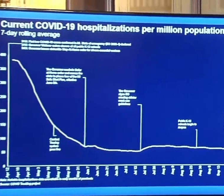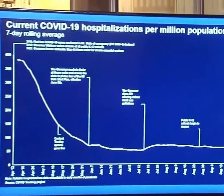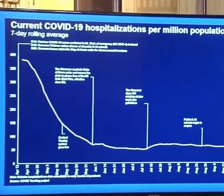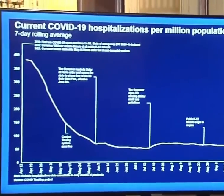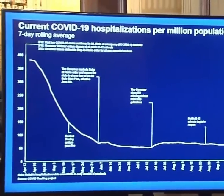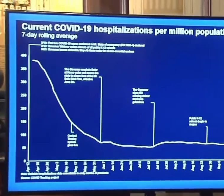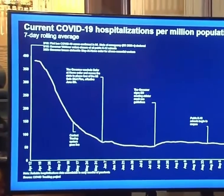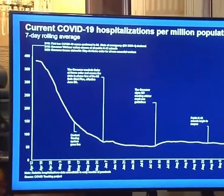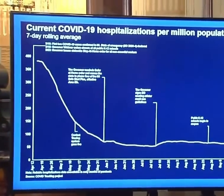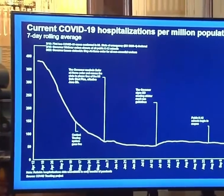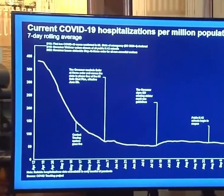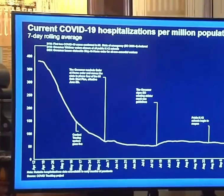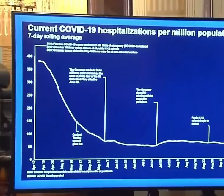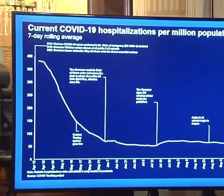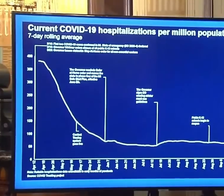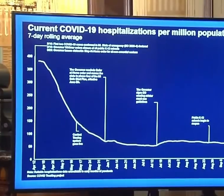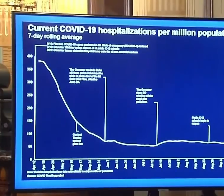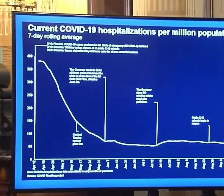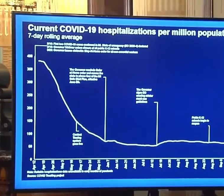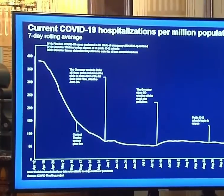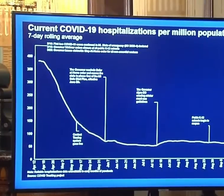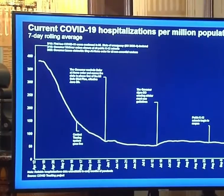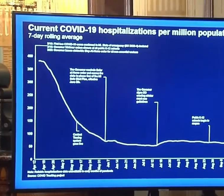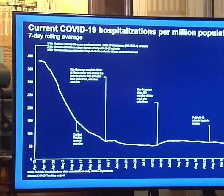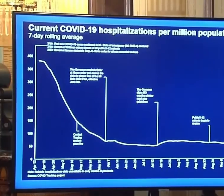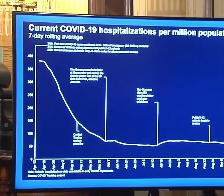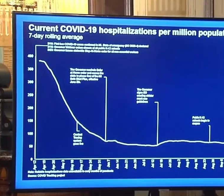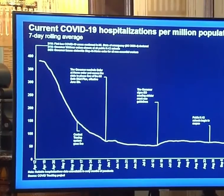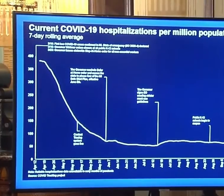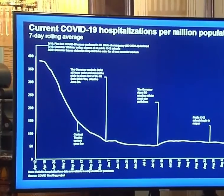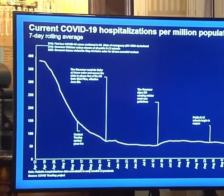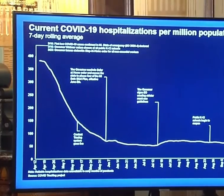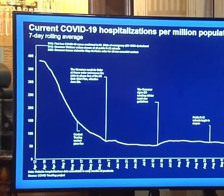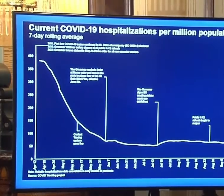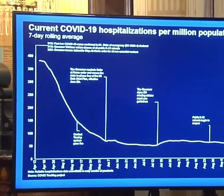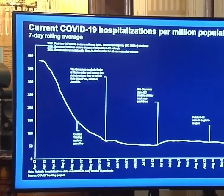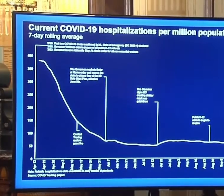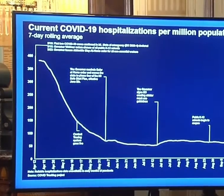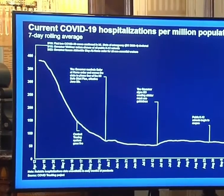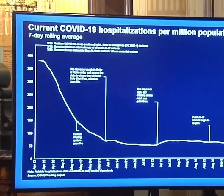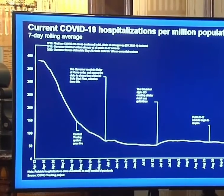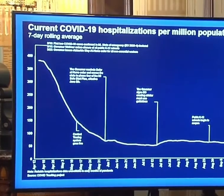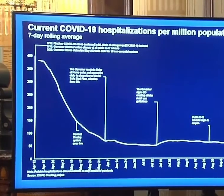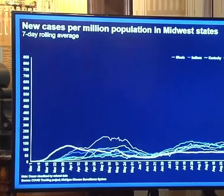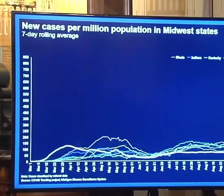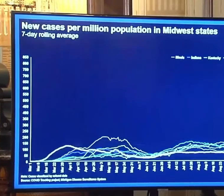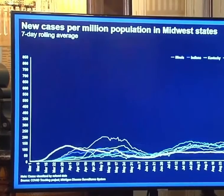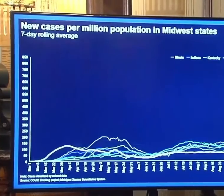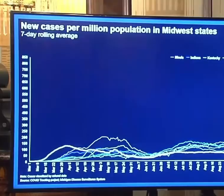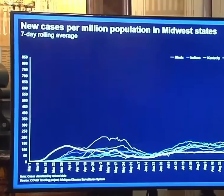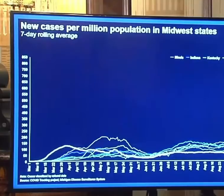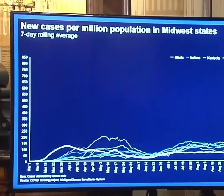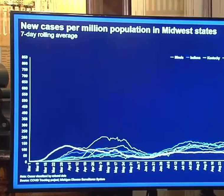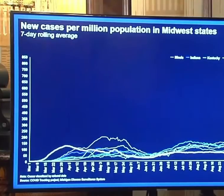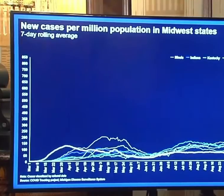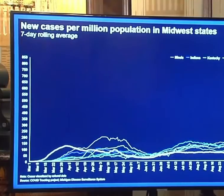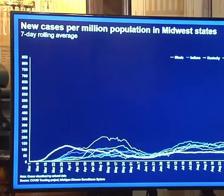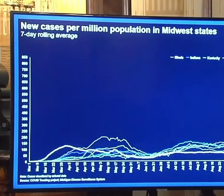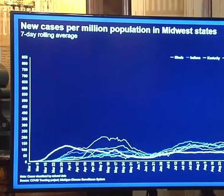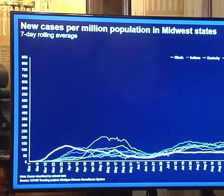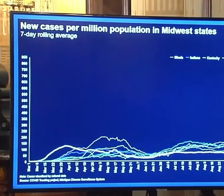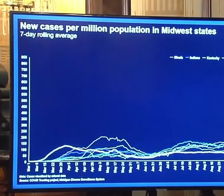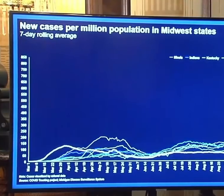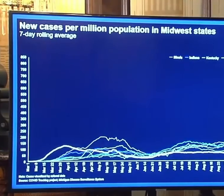Michigan's hospitalizations. And as you can see, those numbers are on the rise too. Hospitalizations are always a